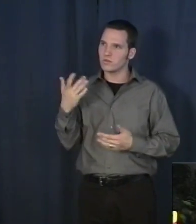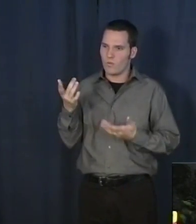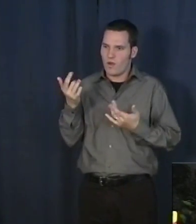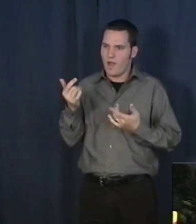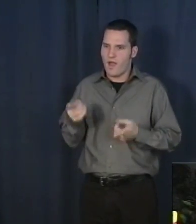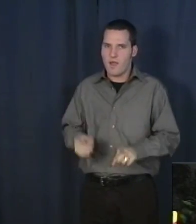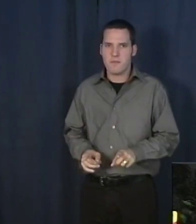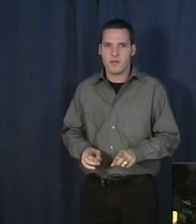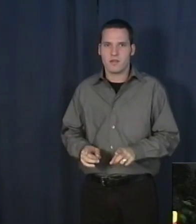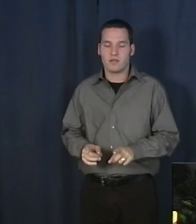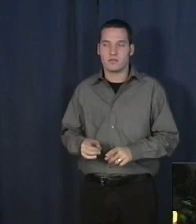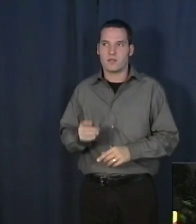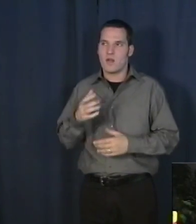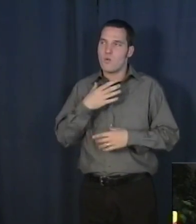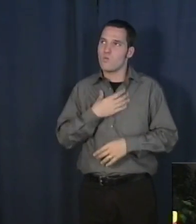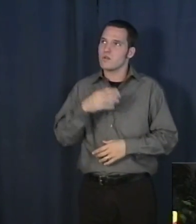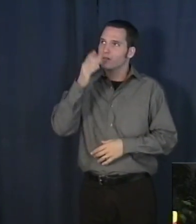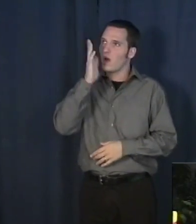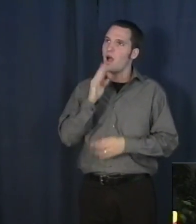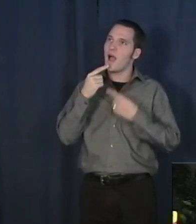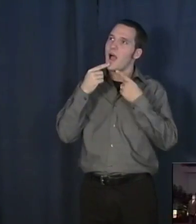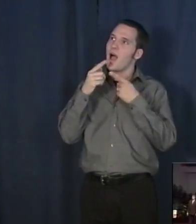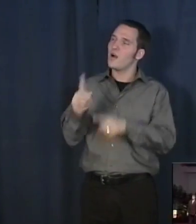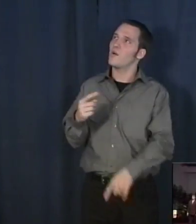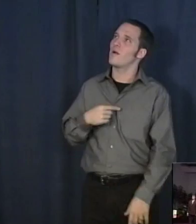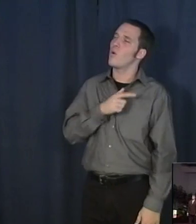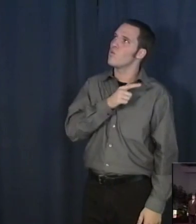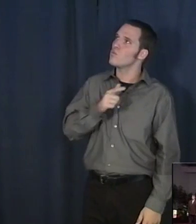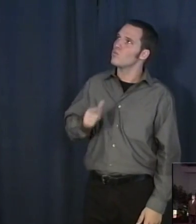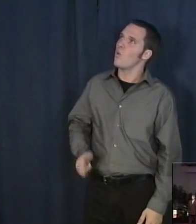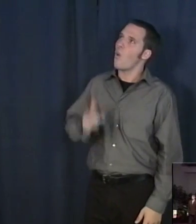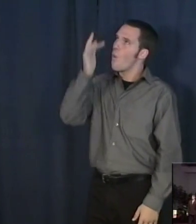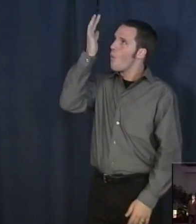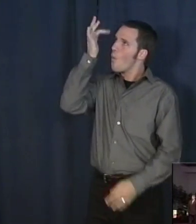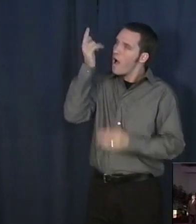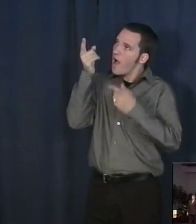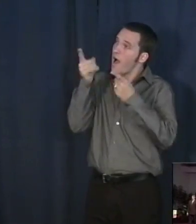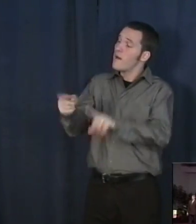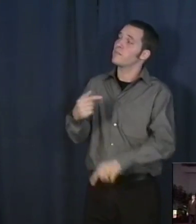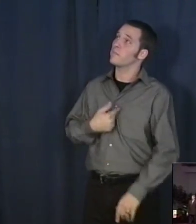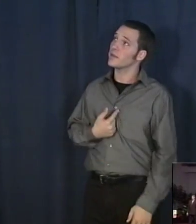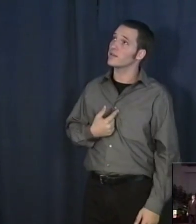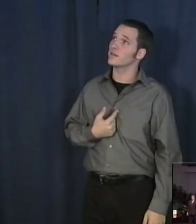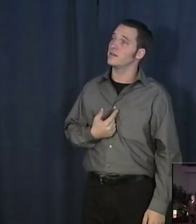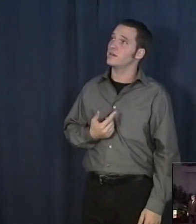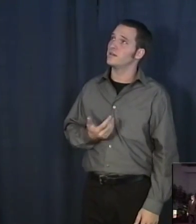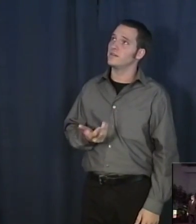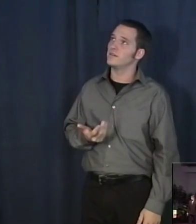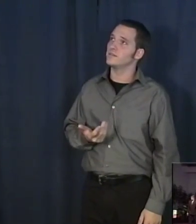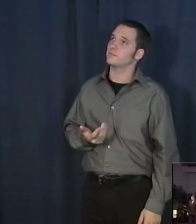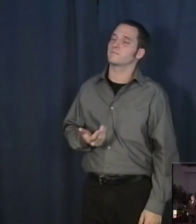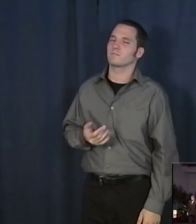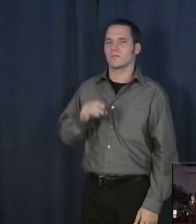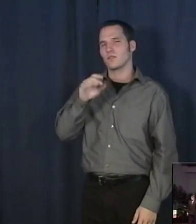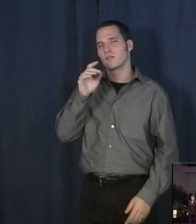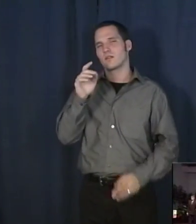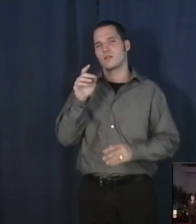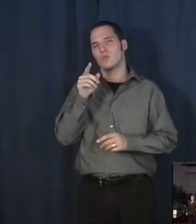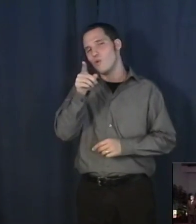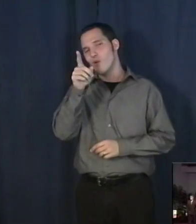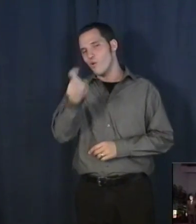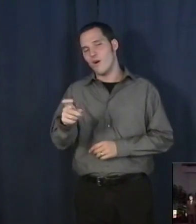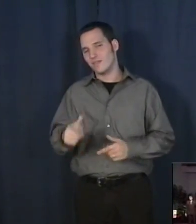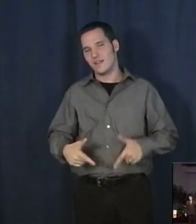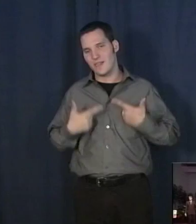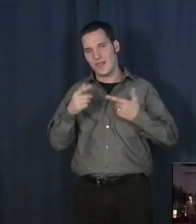going on? He said, I wish the Almighty would answer me. Lord, why is this happening to me?